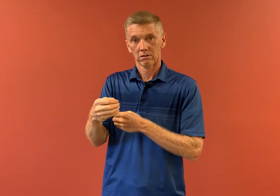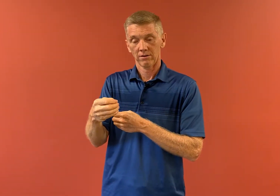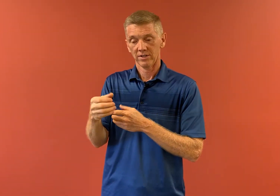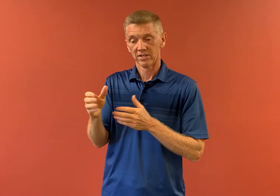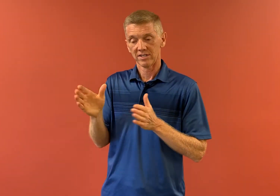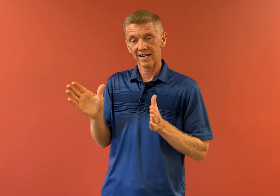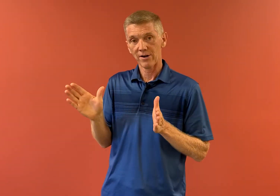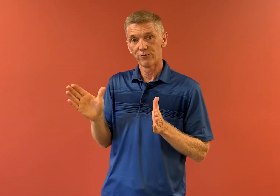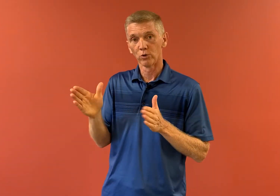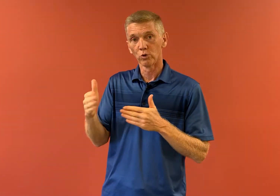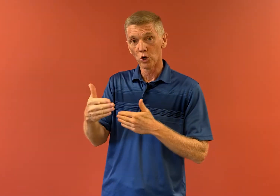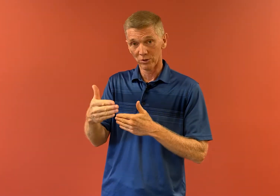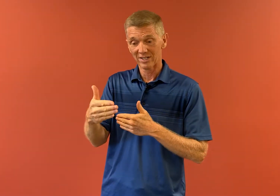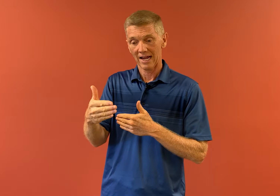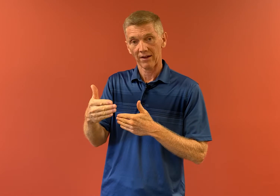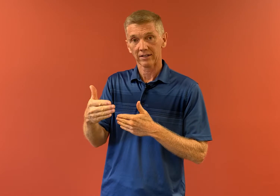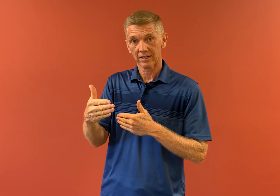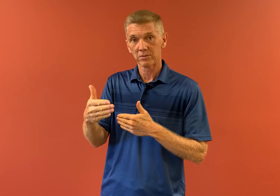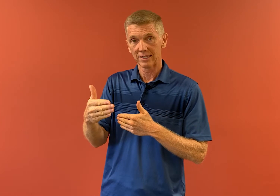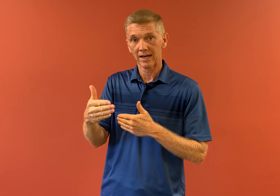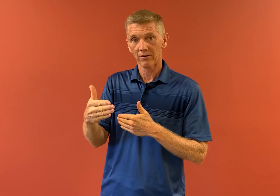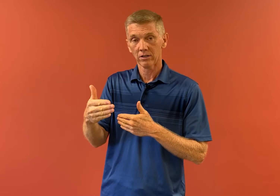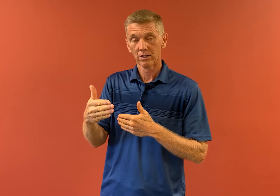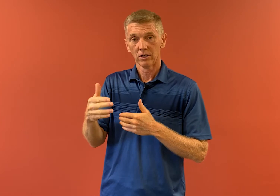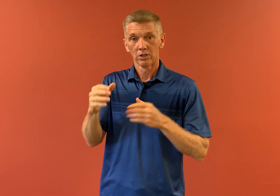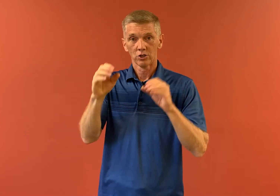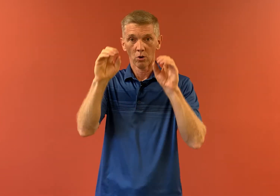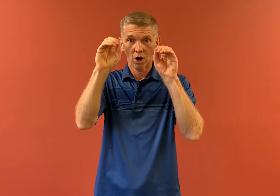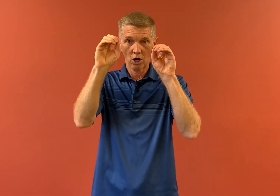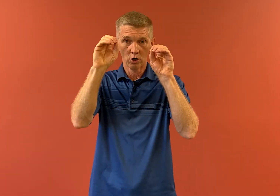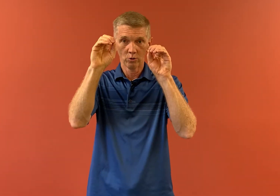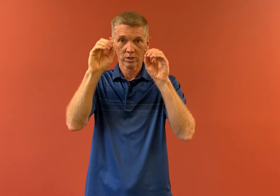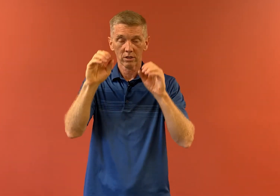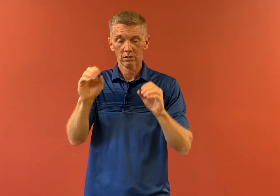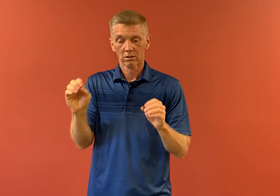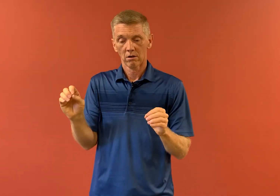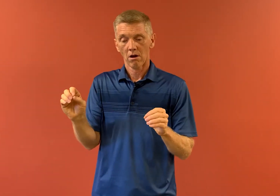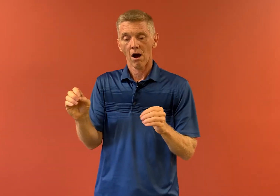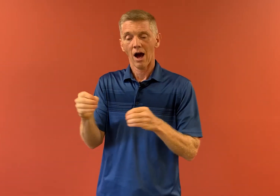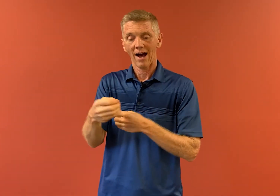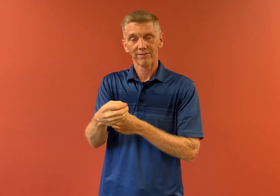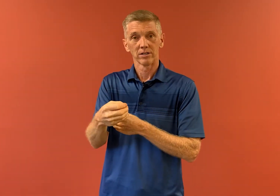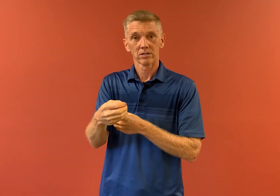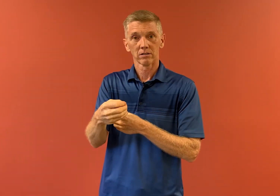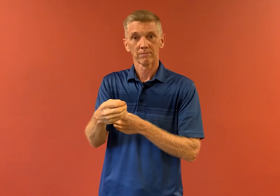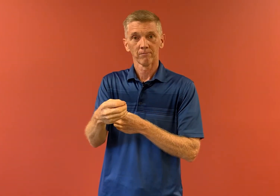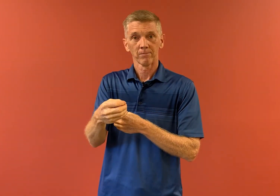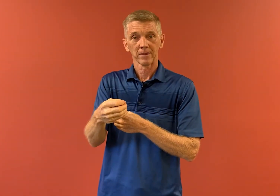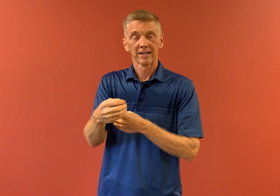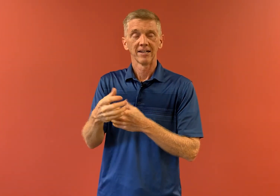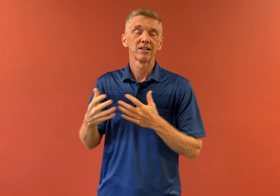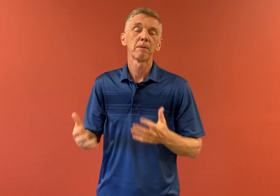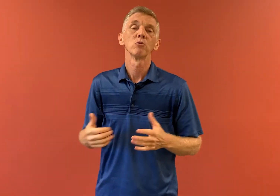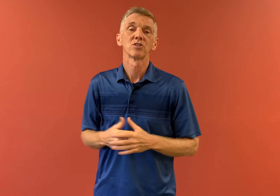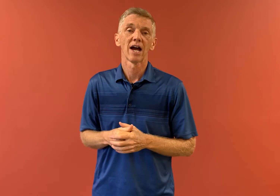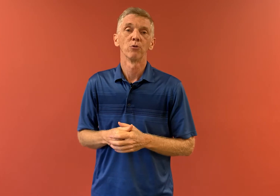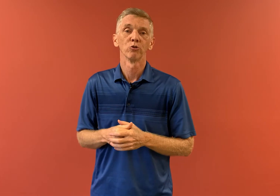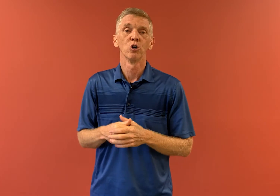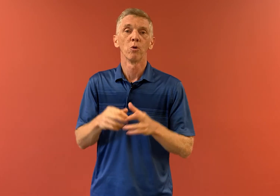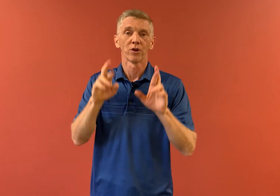This is the sign for room. Do you see how that comes together? So O's, office. Now some people will sign room with an